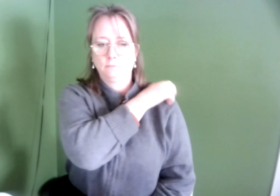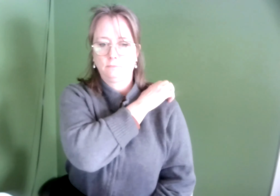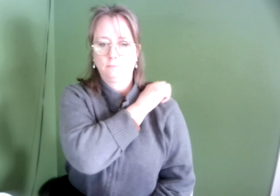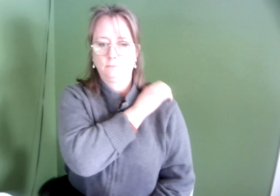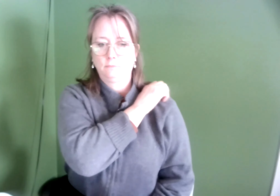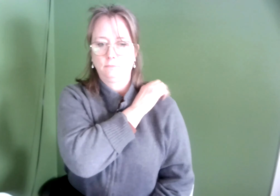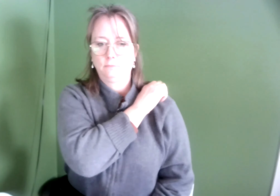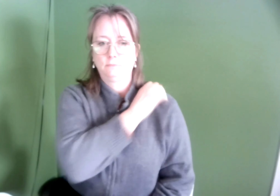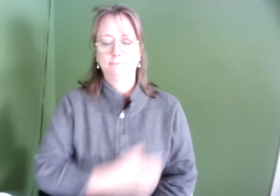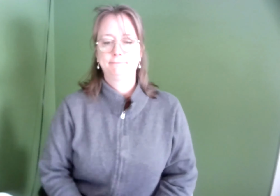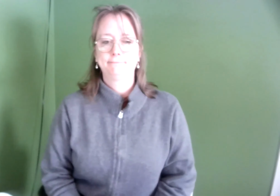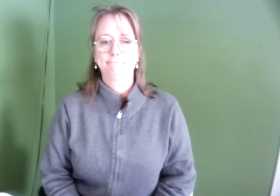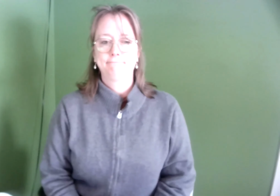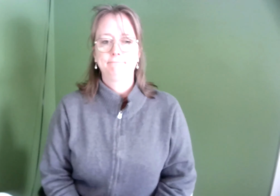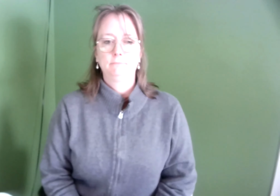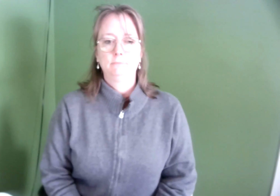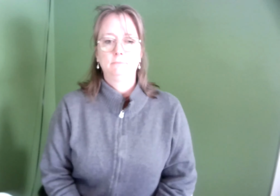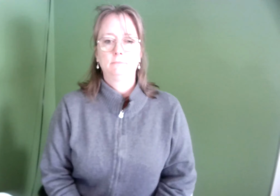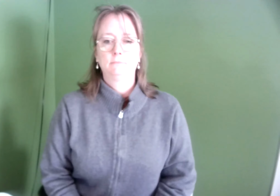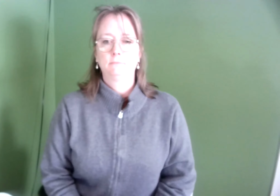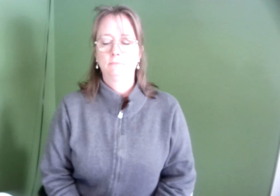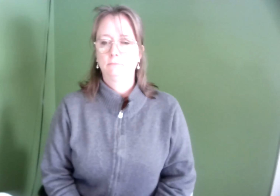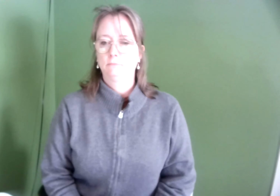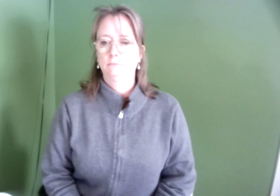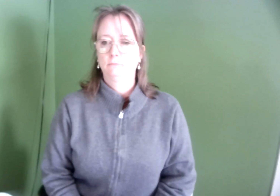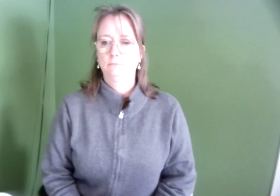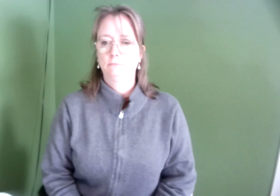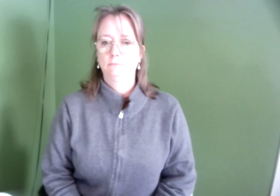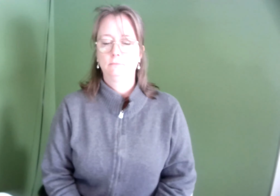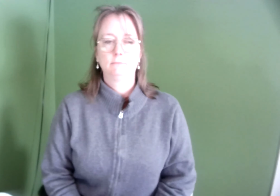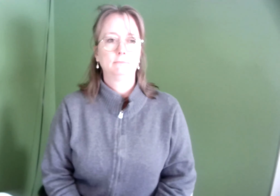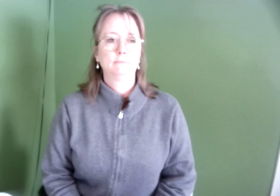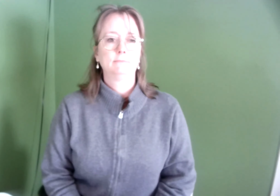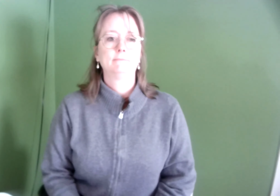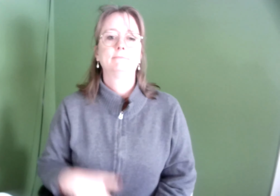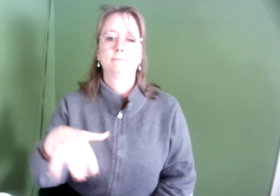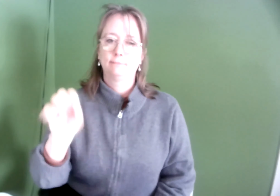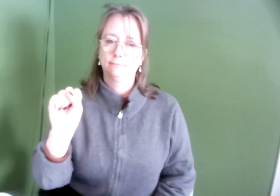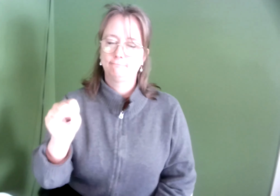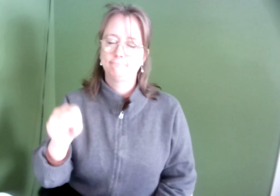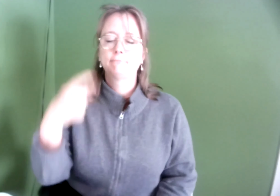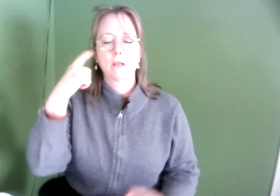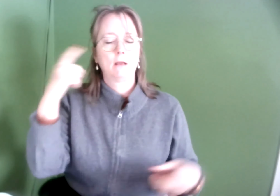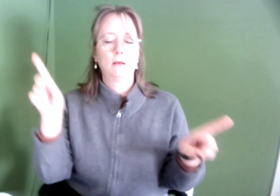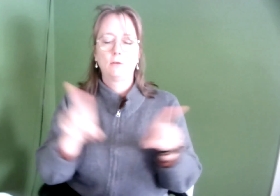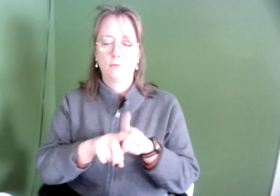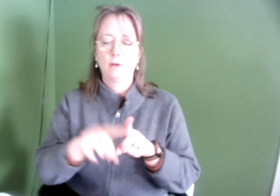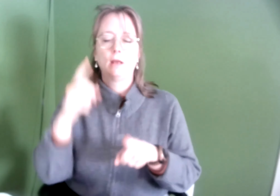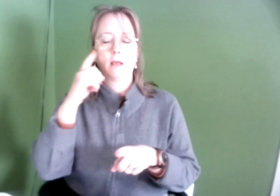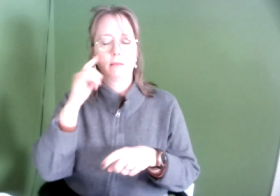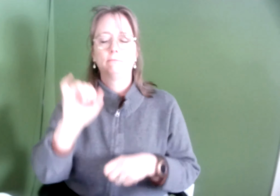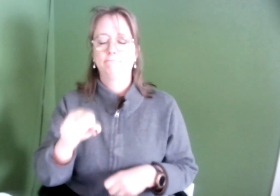en cola para trabajar en este ámbito de salud mental. ¿Es así? Yes, I would agree. I think it is. It's just